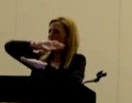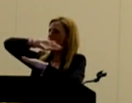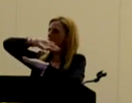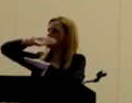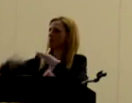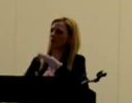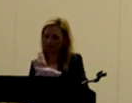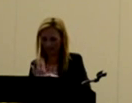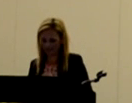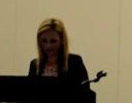changed overnight.